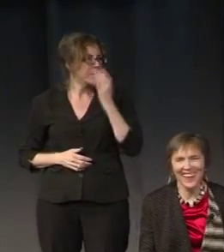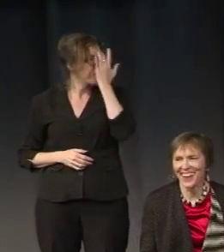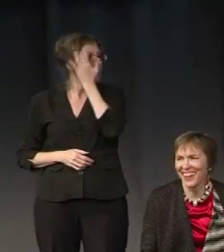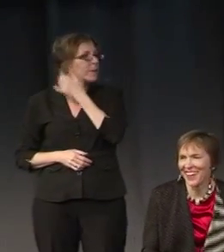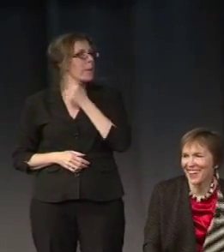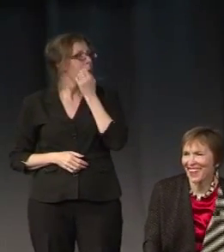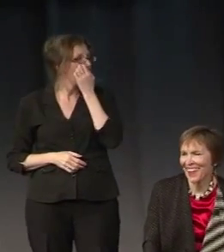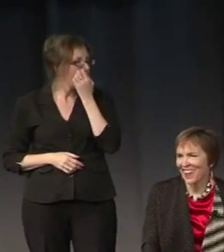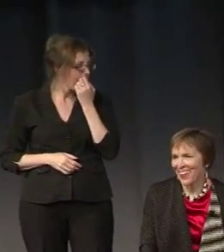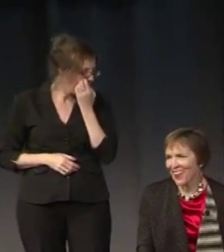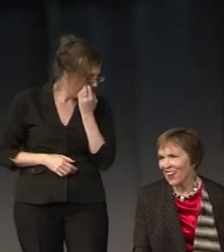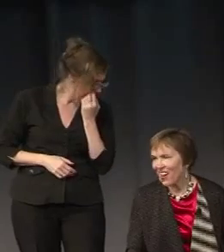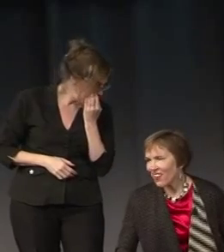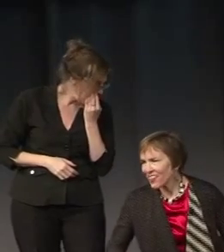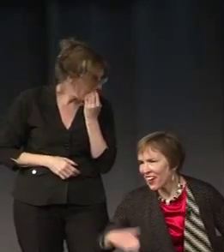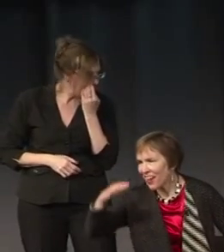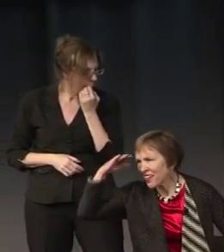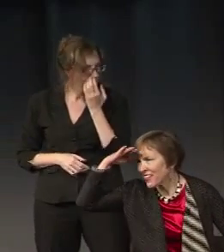have given.